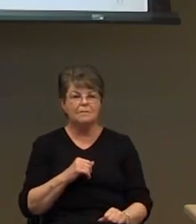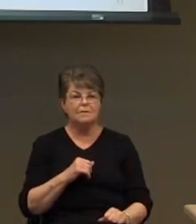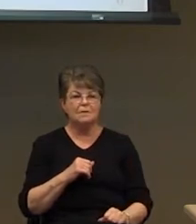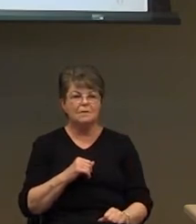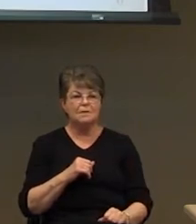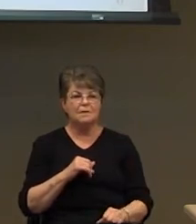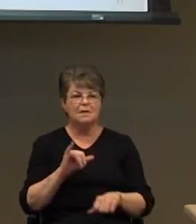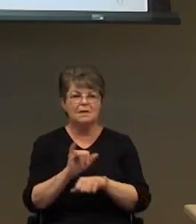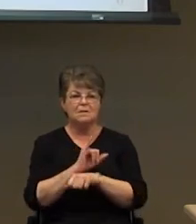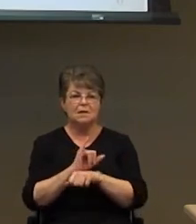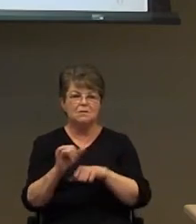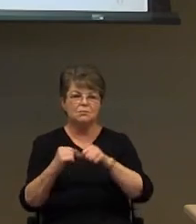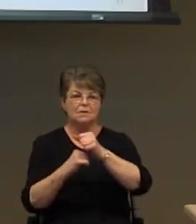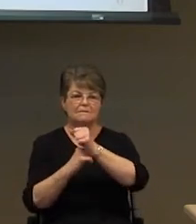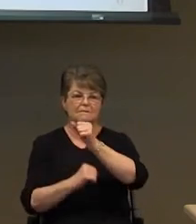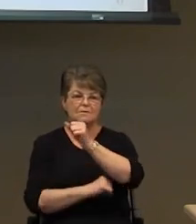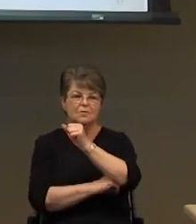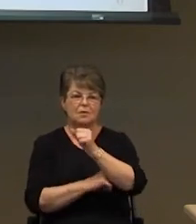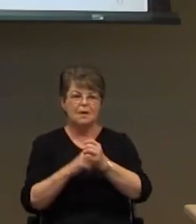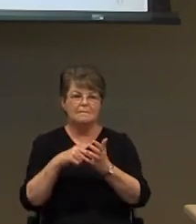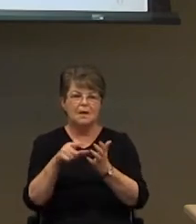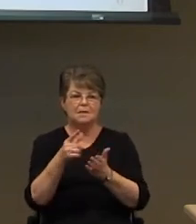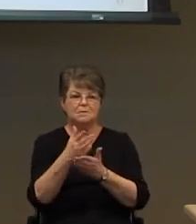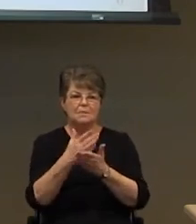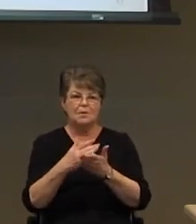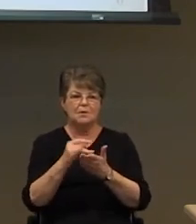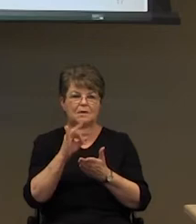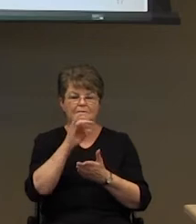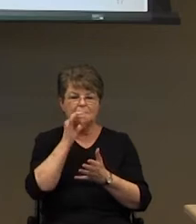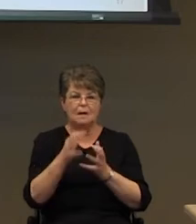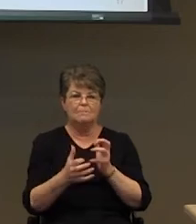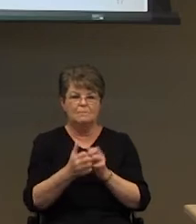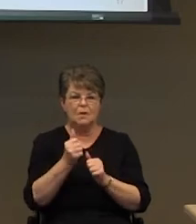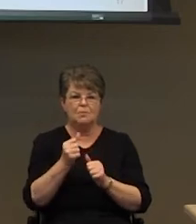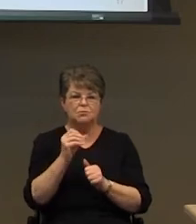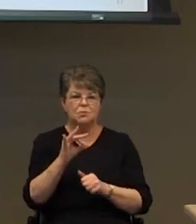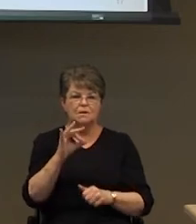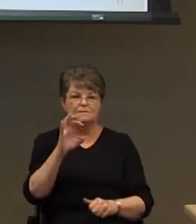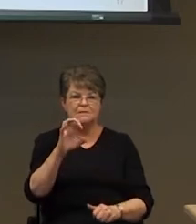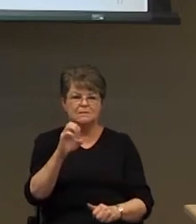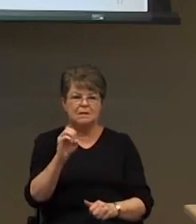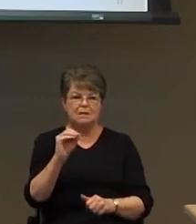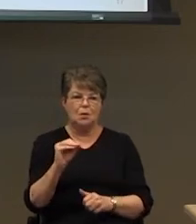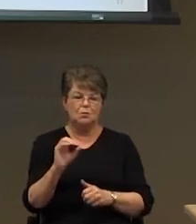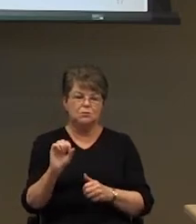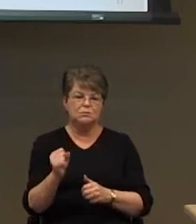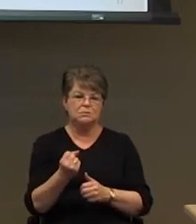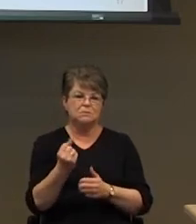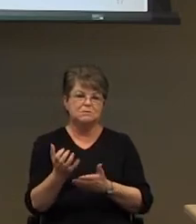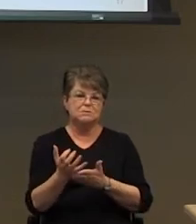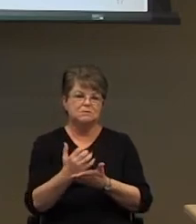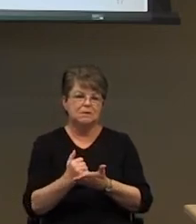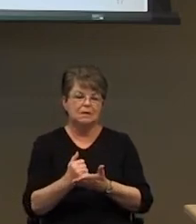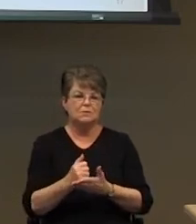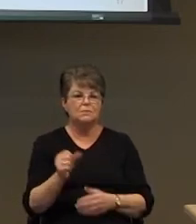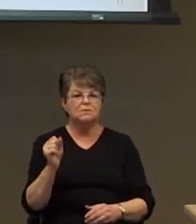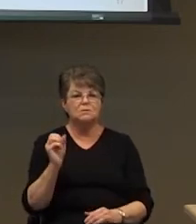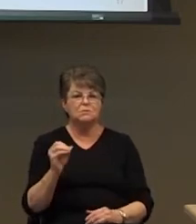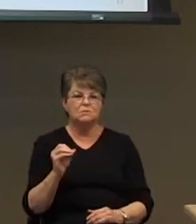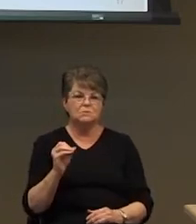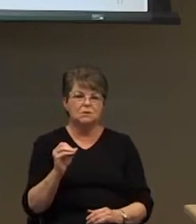the Industrial Foundation pays a portion, if not the majority, of the CEO's salary. So